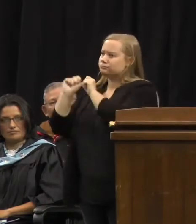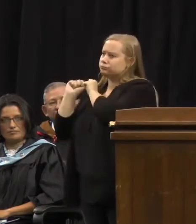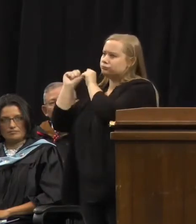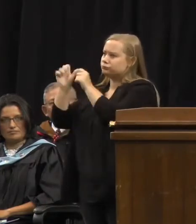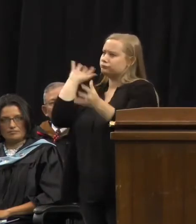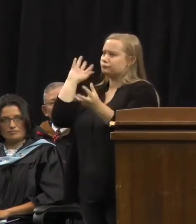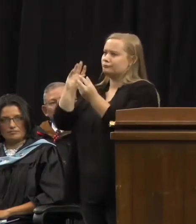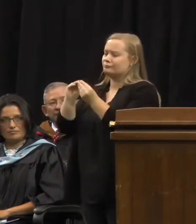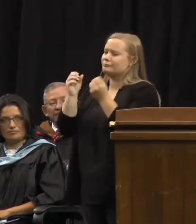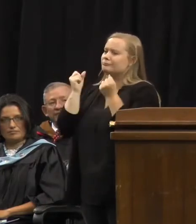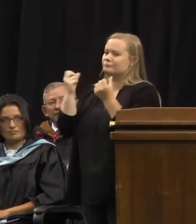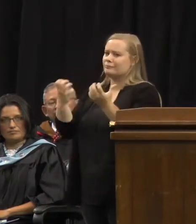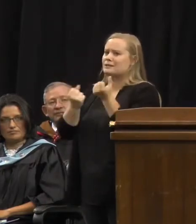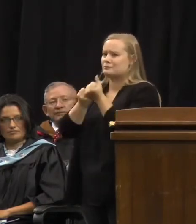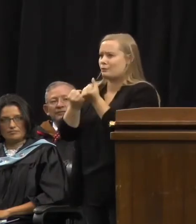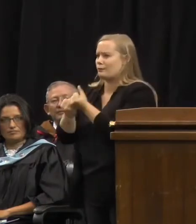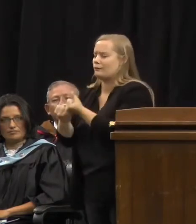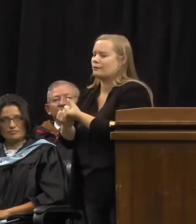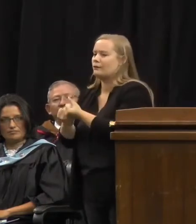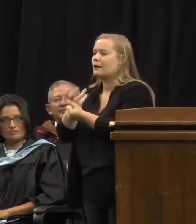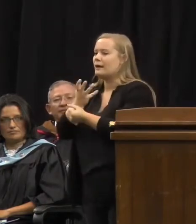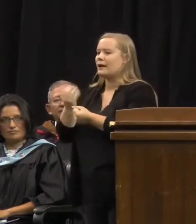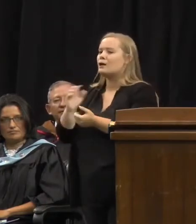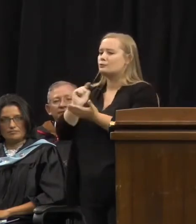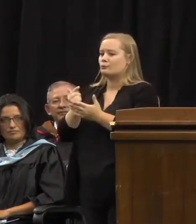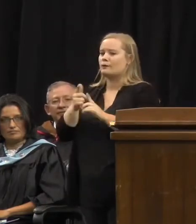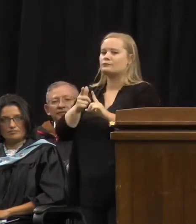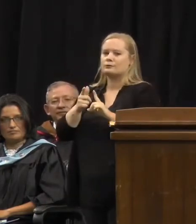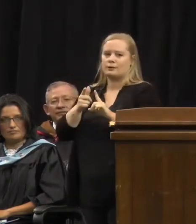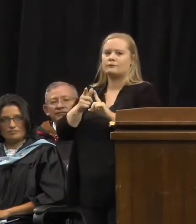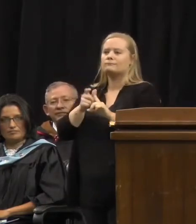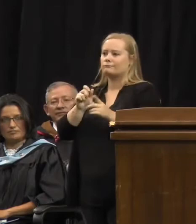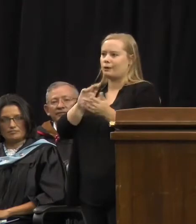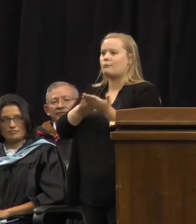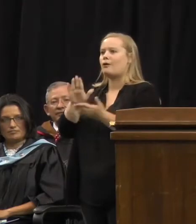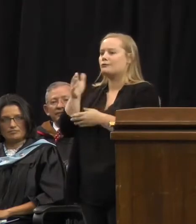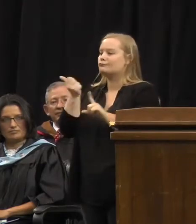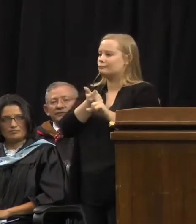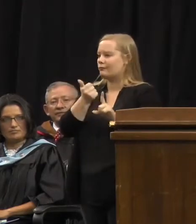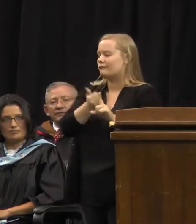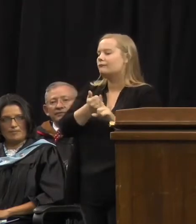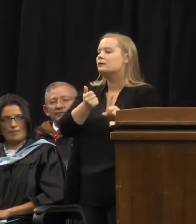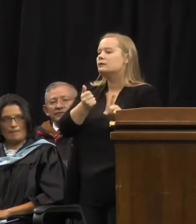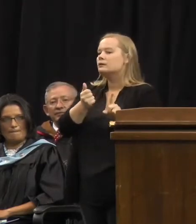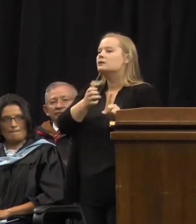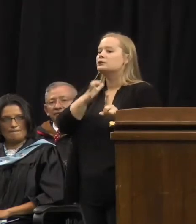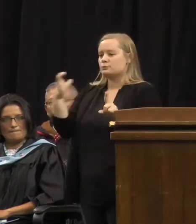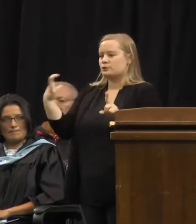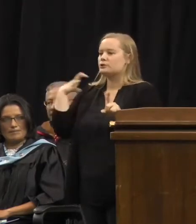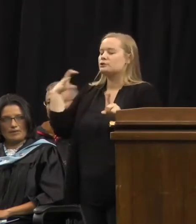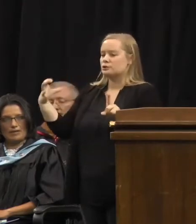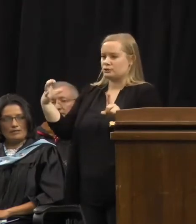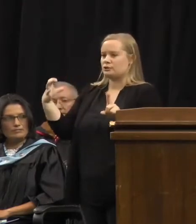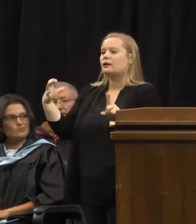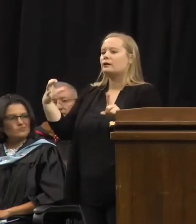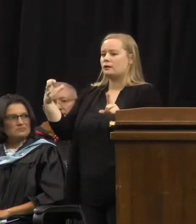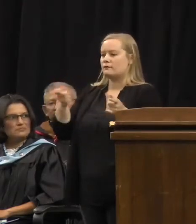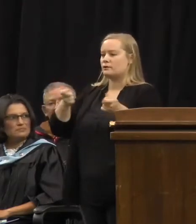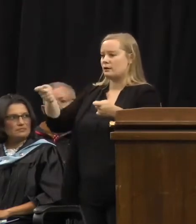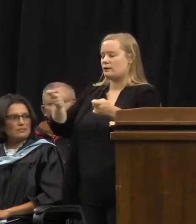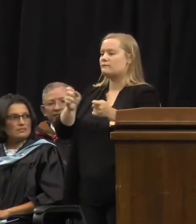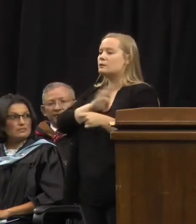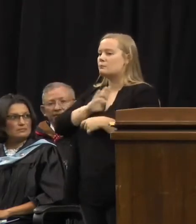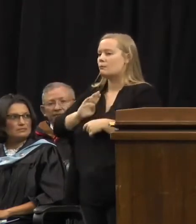colleges and is a community college alumna herself. She was the chair of the governing board at Central New Mexico